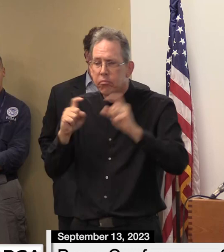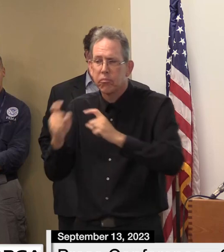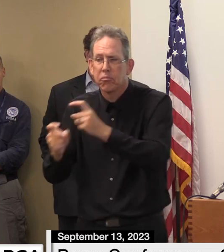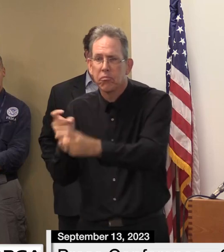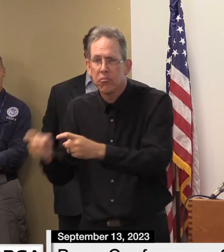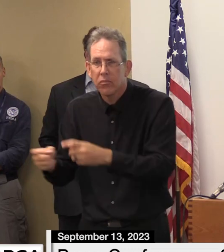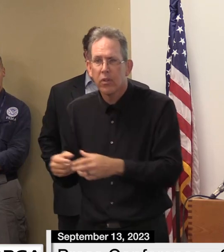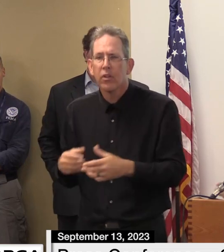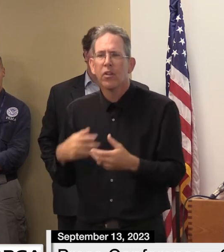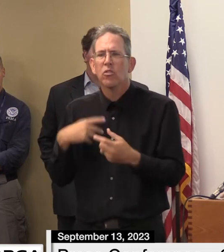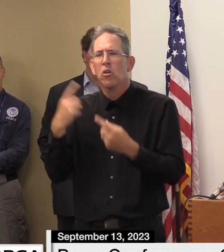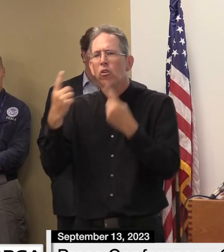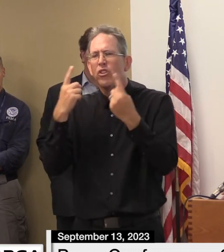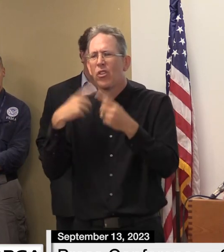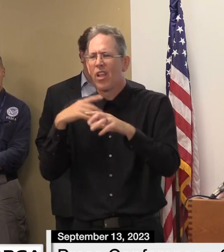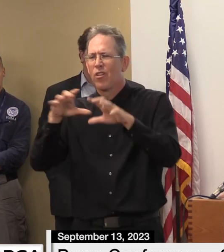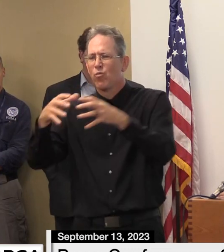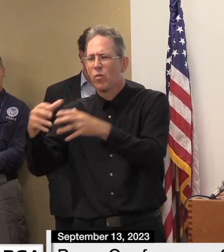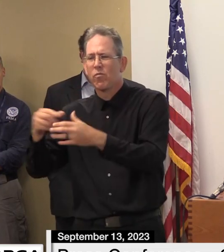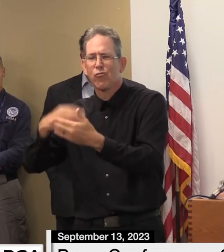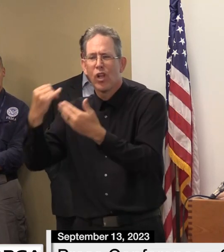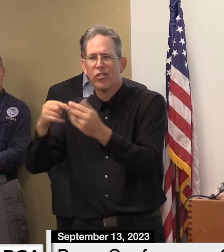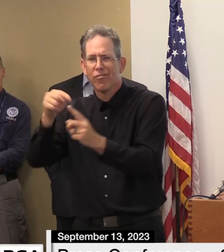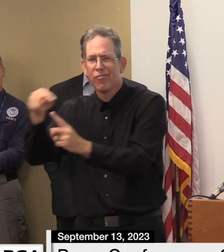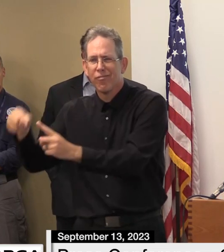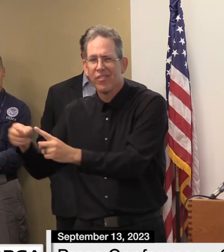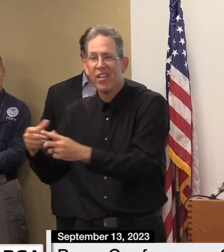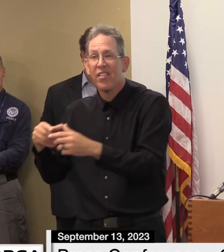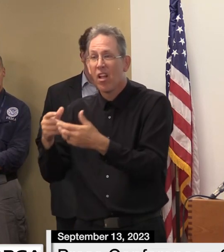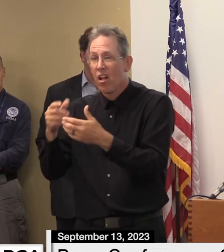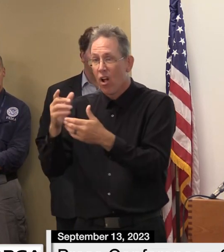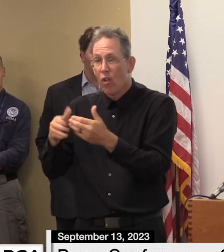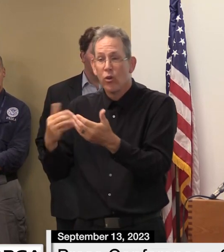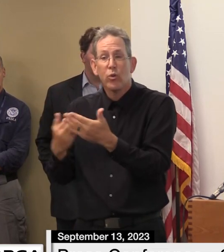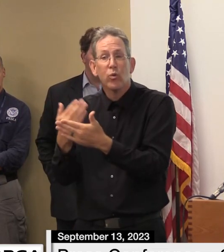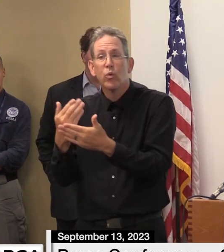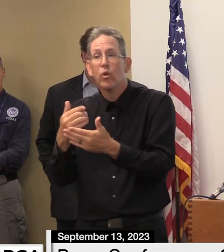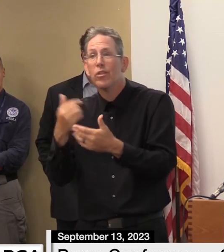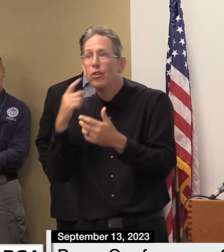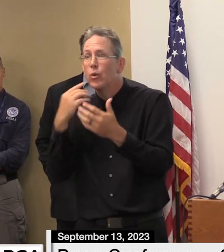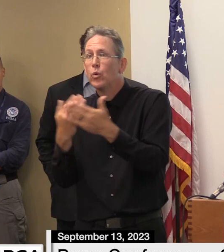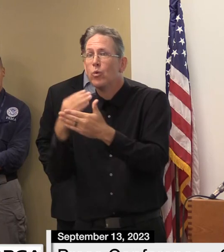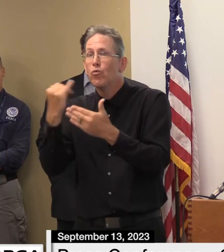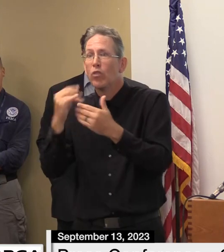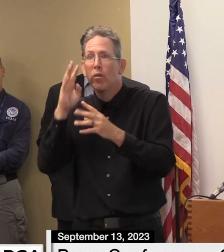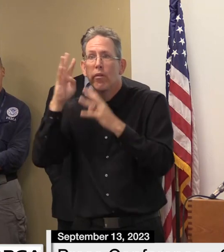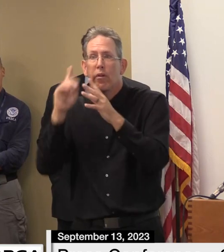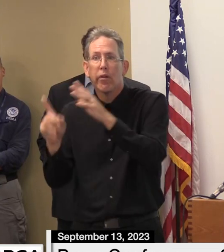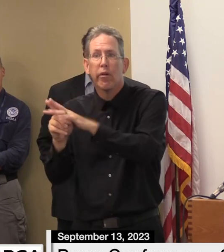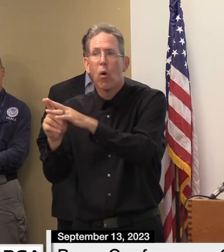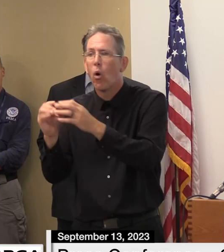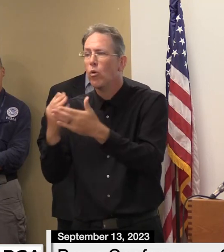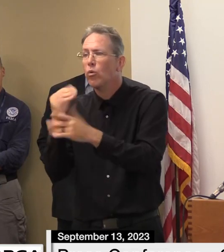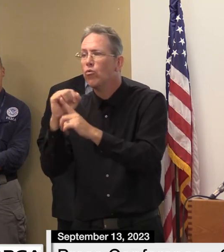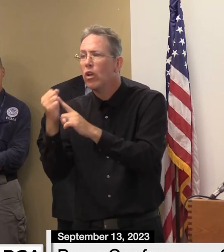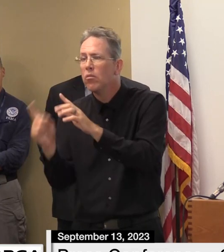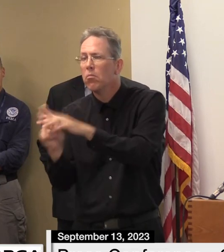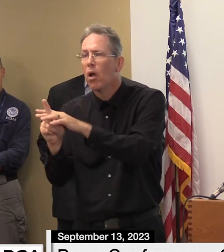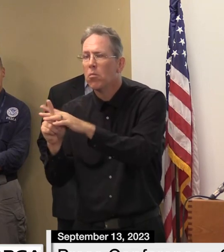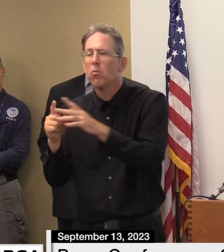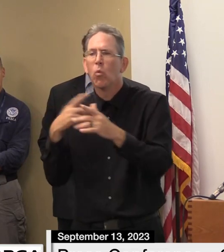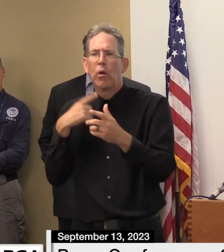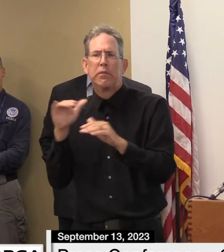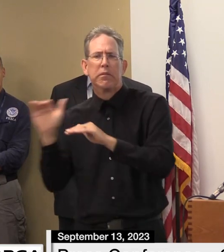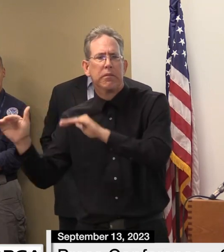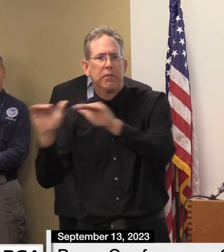pipeline that we're considering. But then there's other projects that are new and emerging, and we don't know yet, and so there is an open call to say that we're going